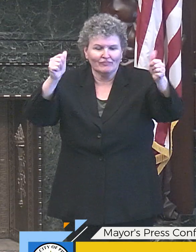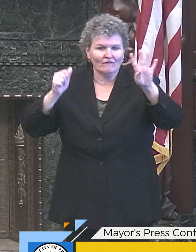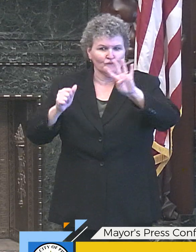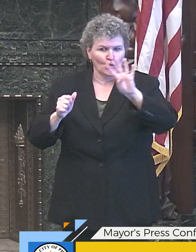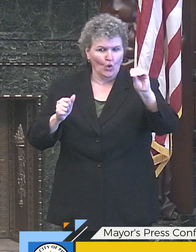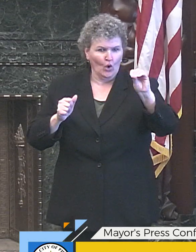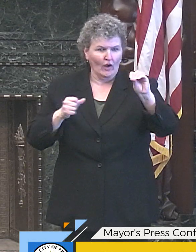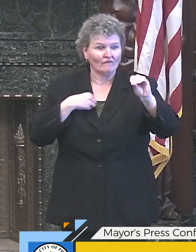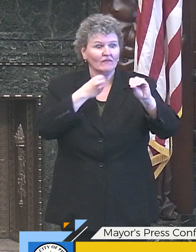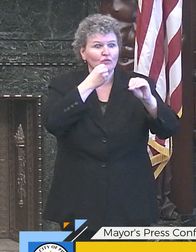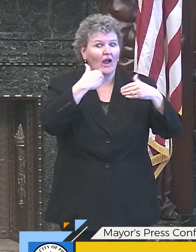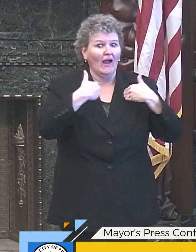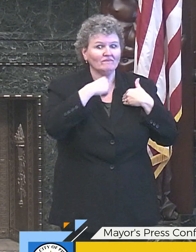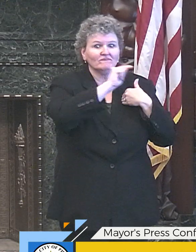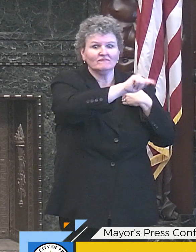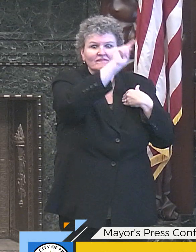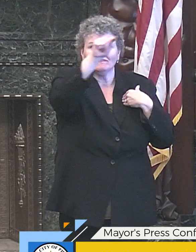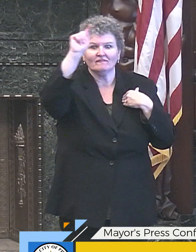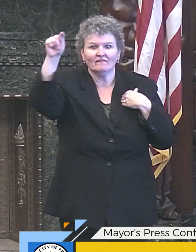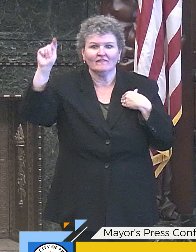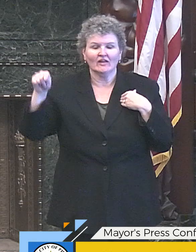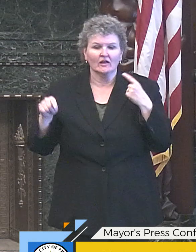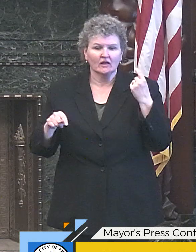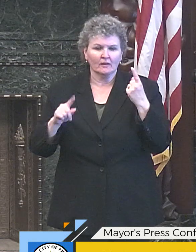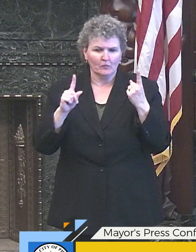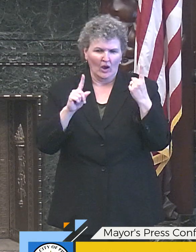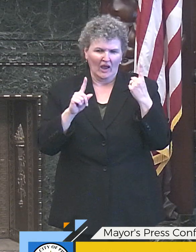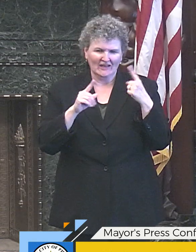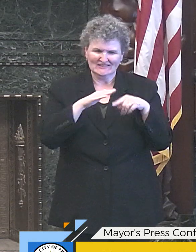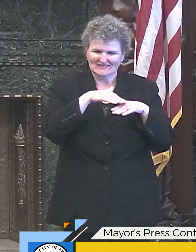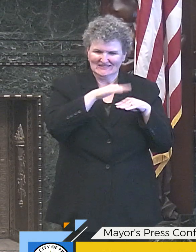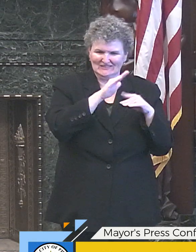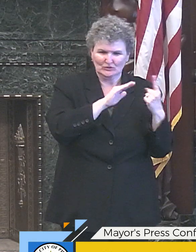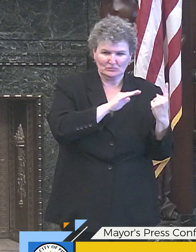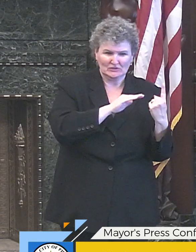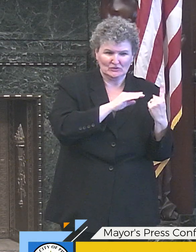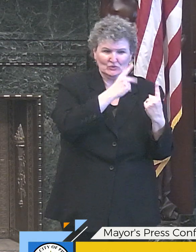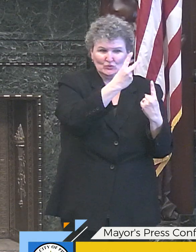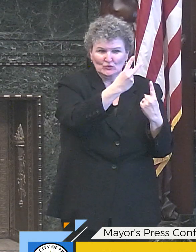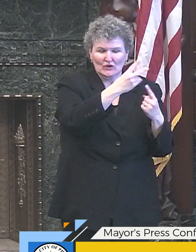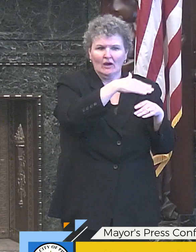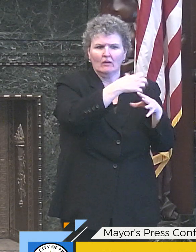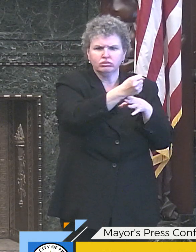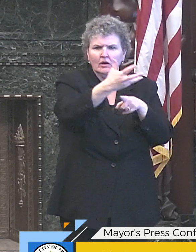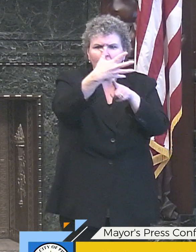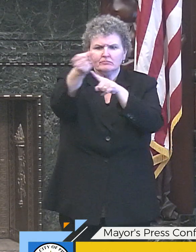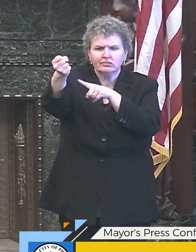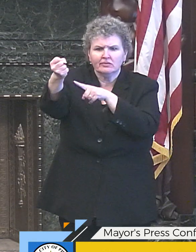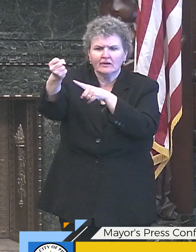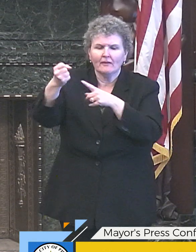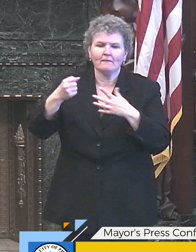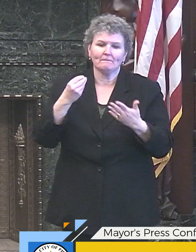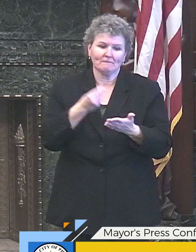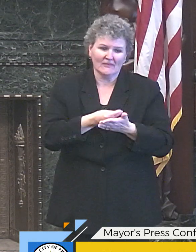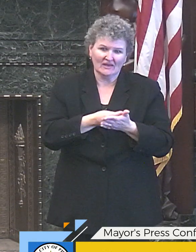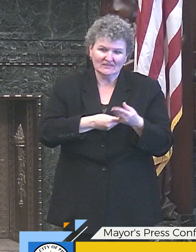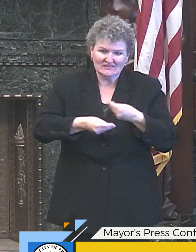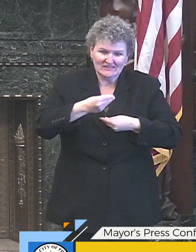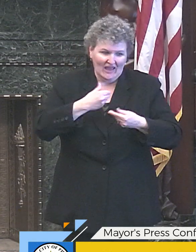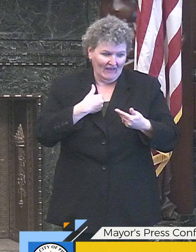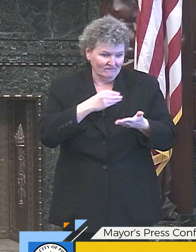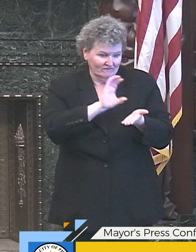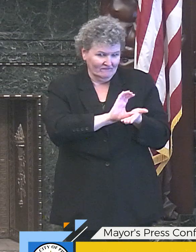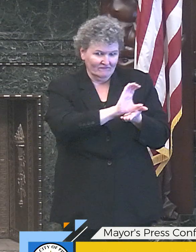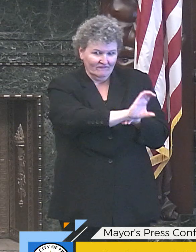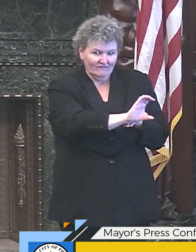today, but at least one other site ran short. Is it in the budget for the program to continue